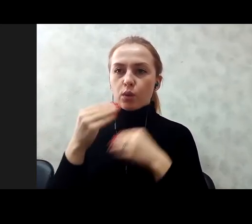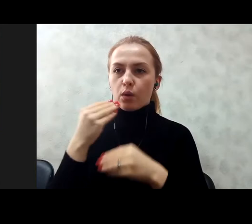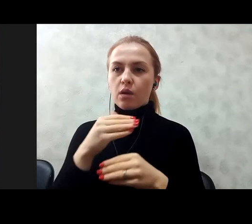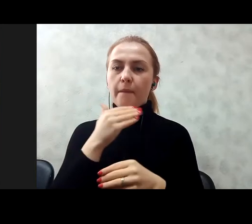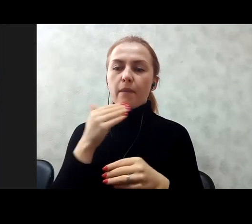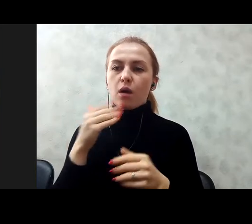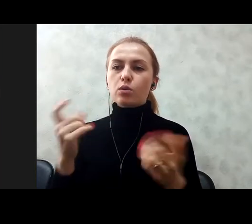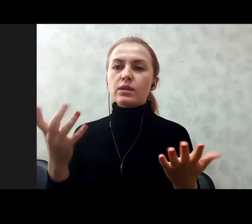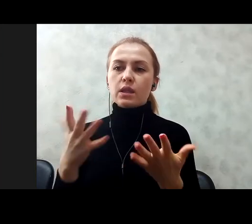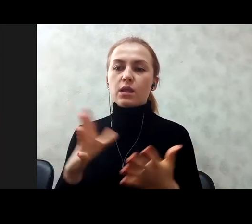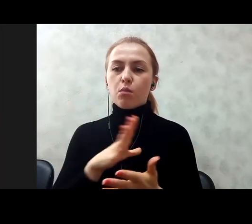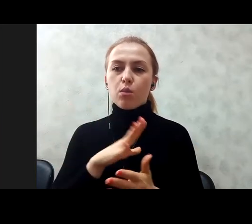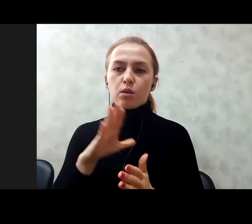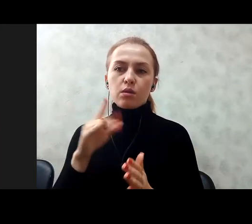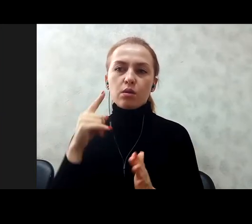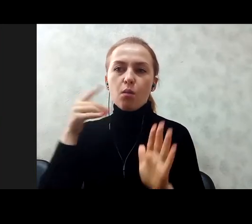recommendations